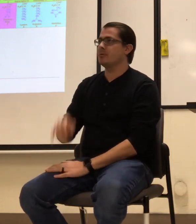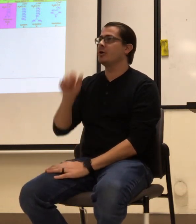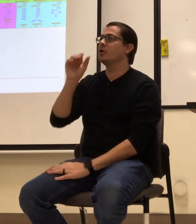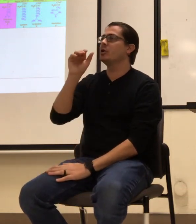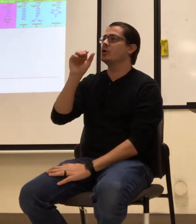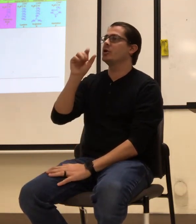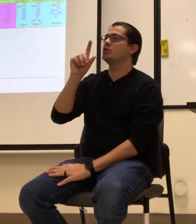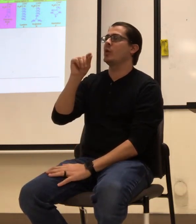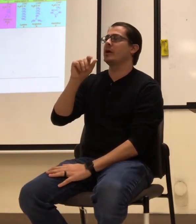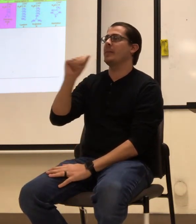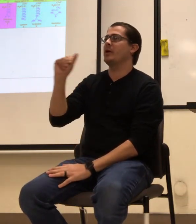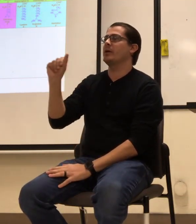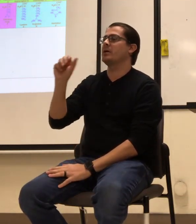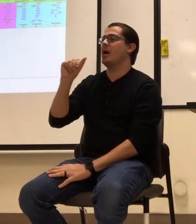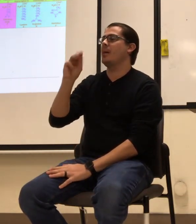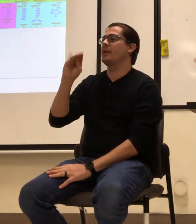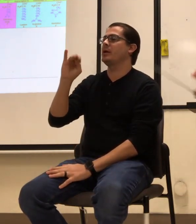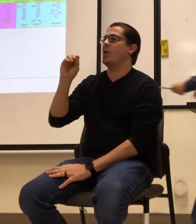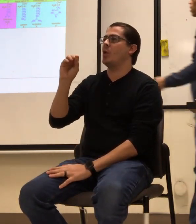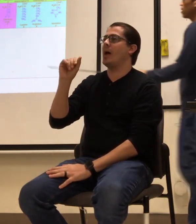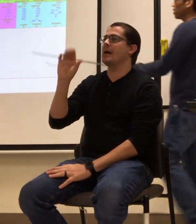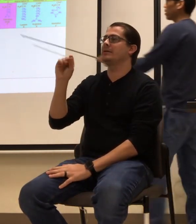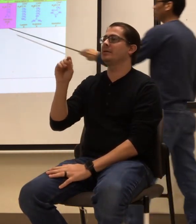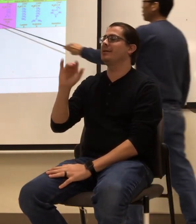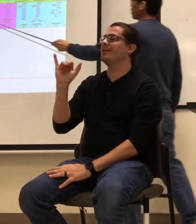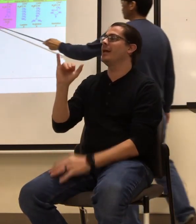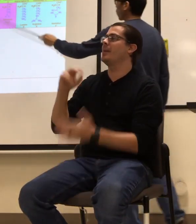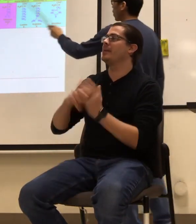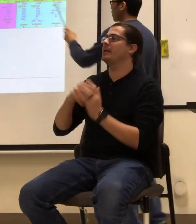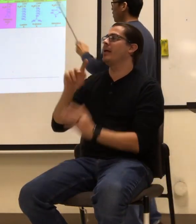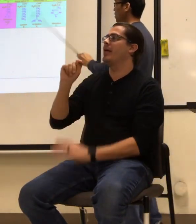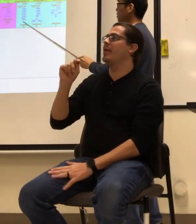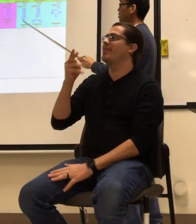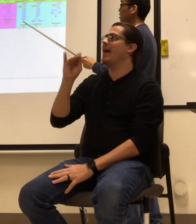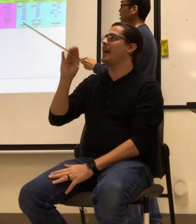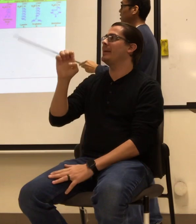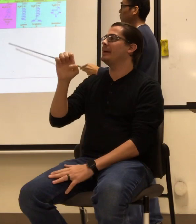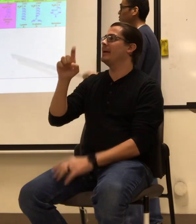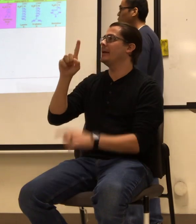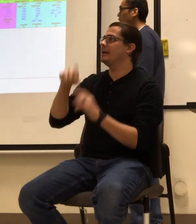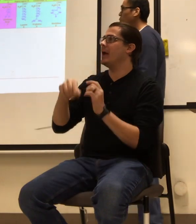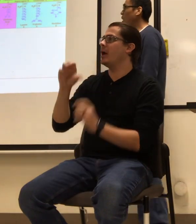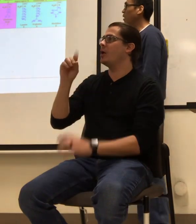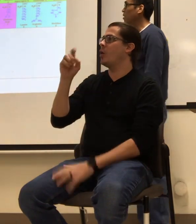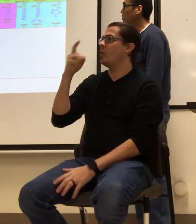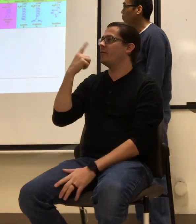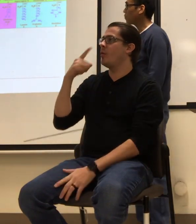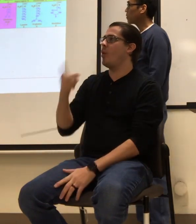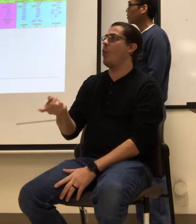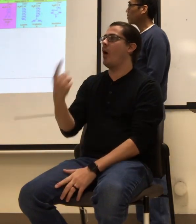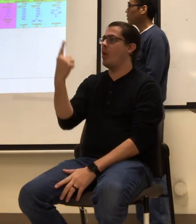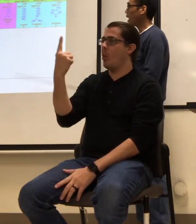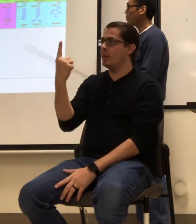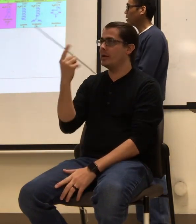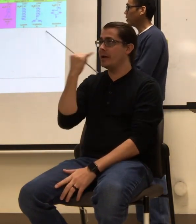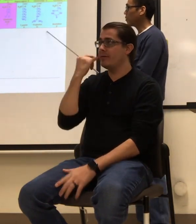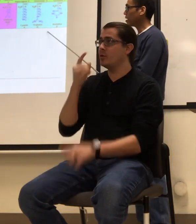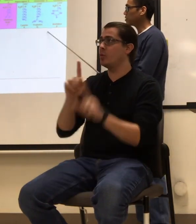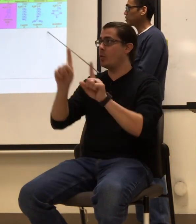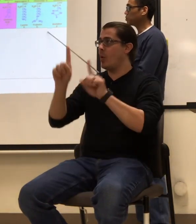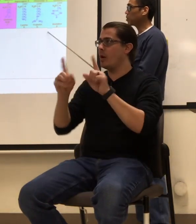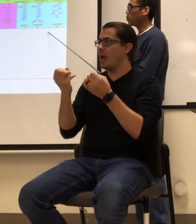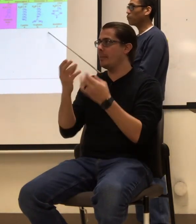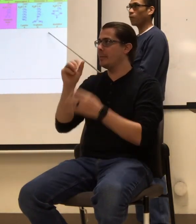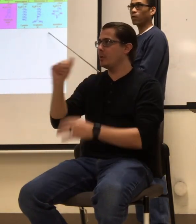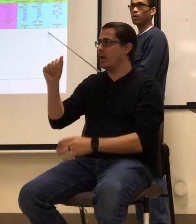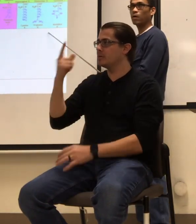thymine can't just code for one of these. Because if it was one-to-one, how many amino